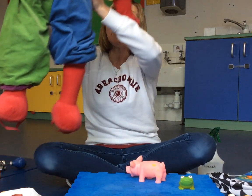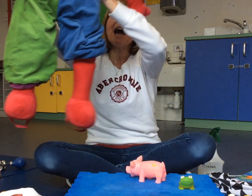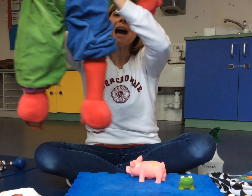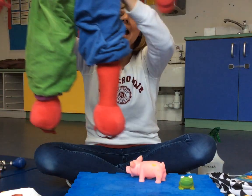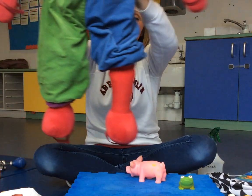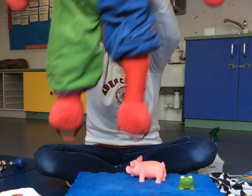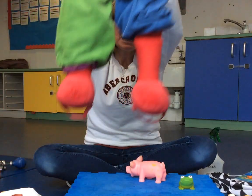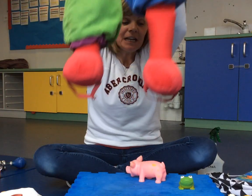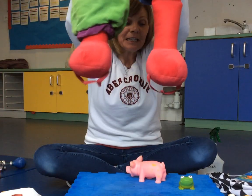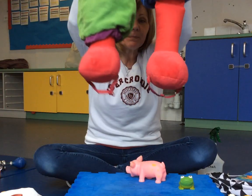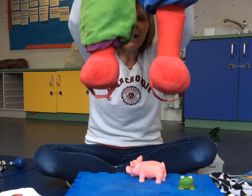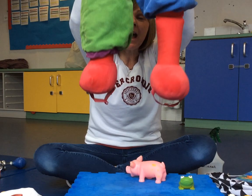and